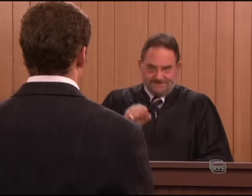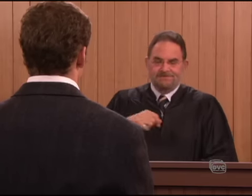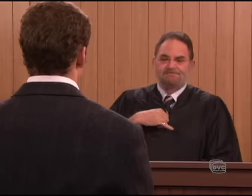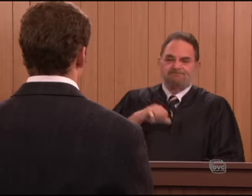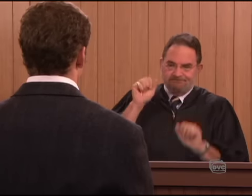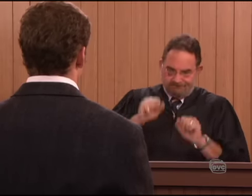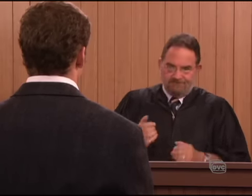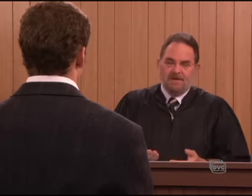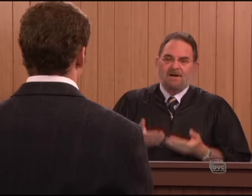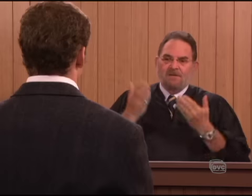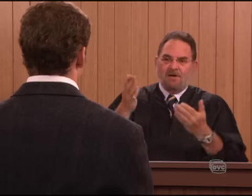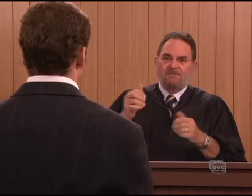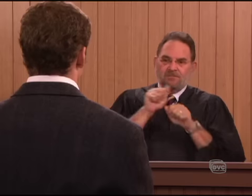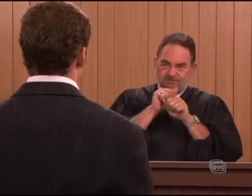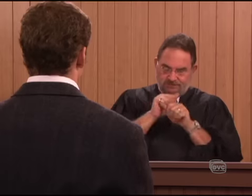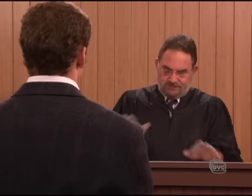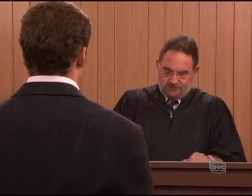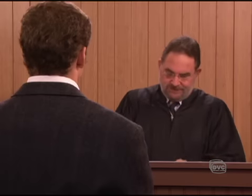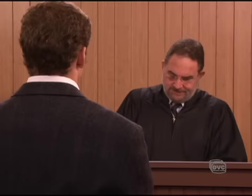Yes, I can offer grace.